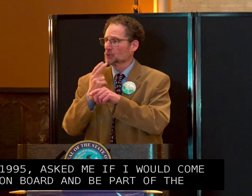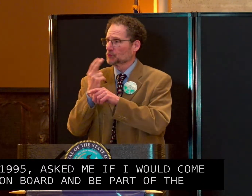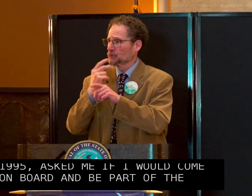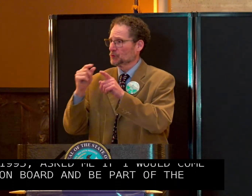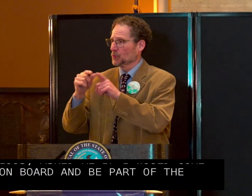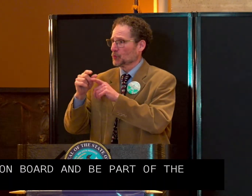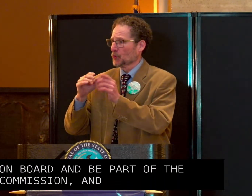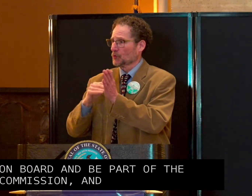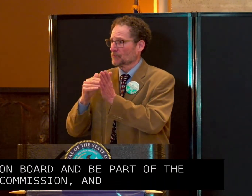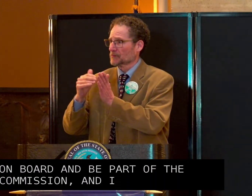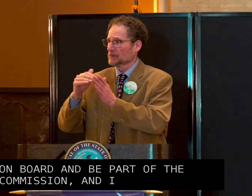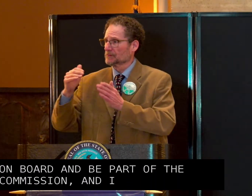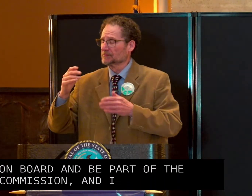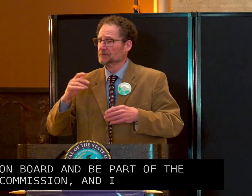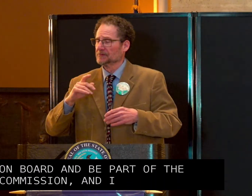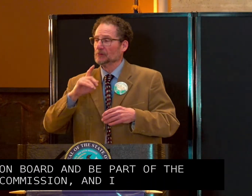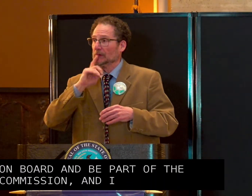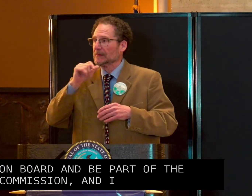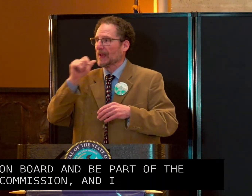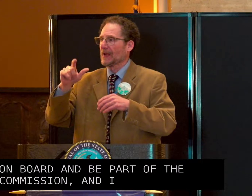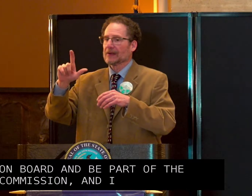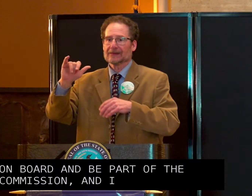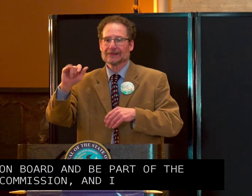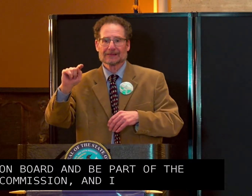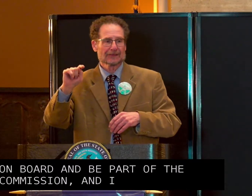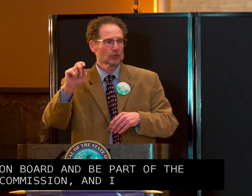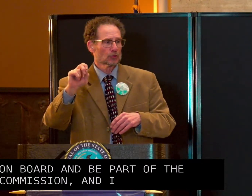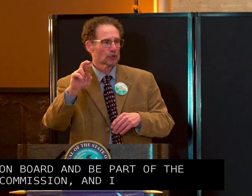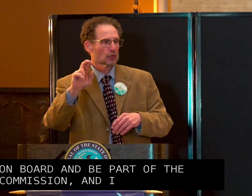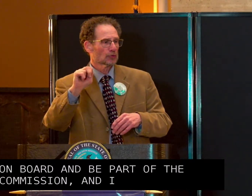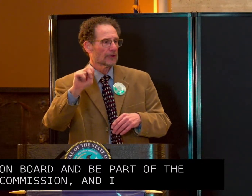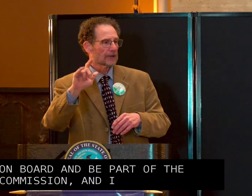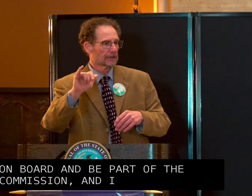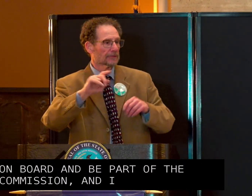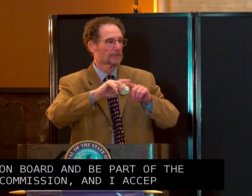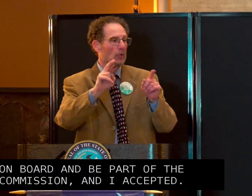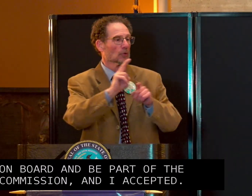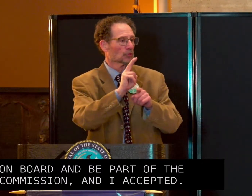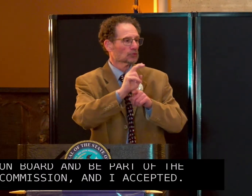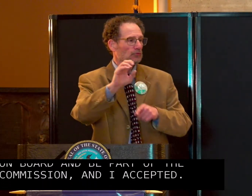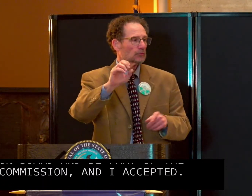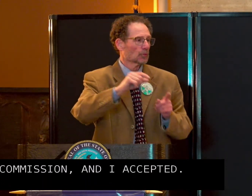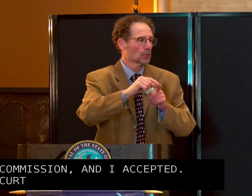Curt Micka, I don't use this word often.